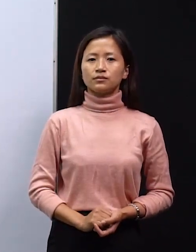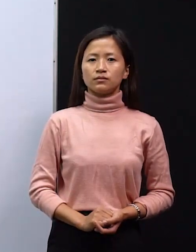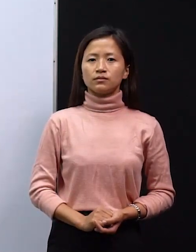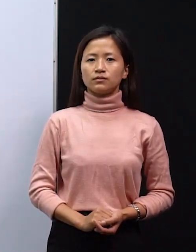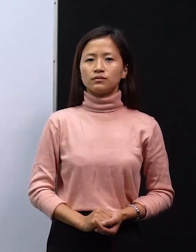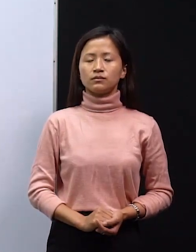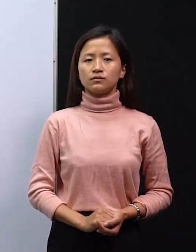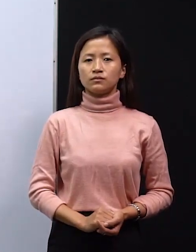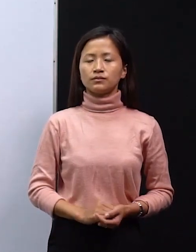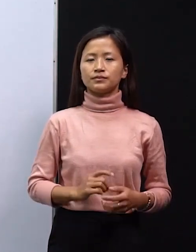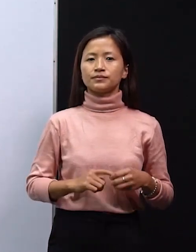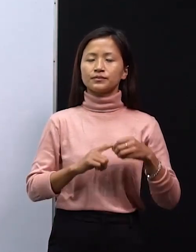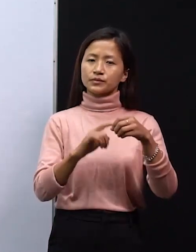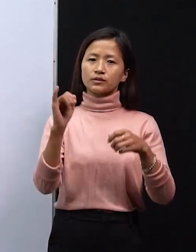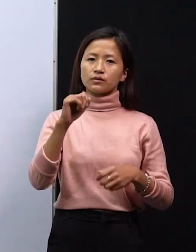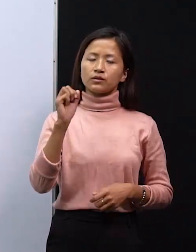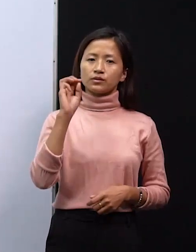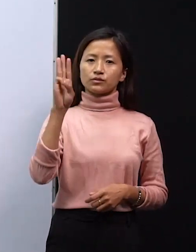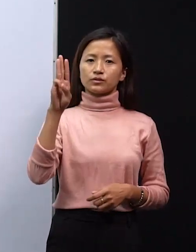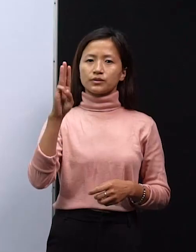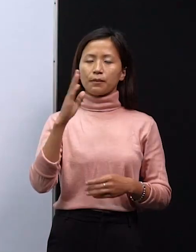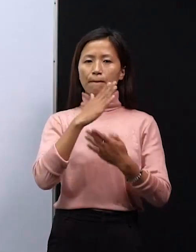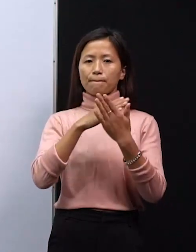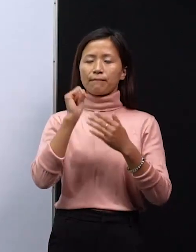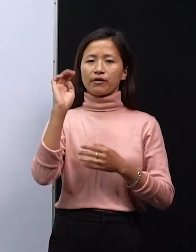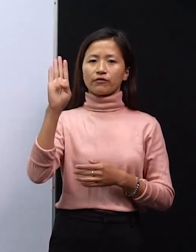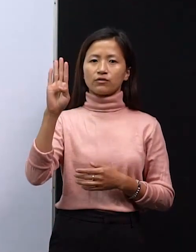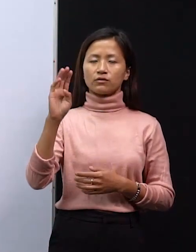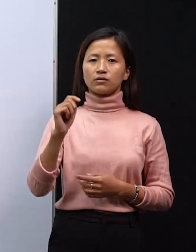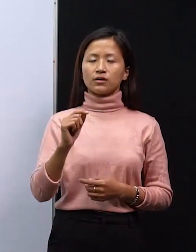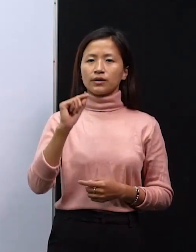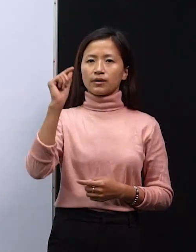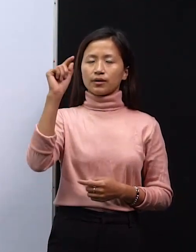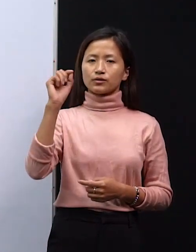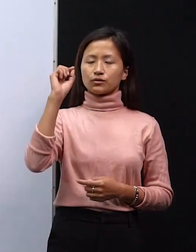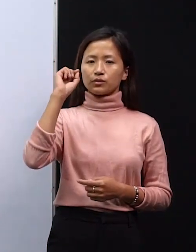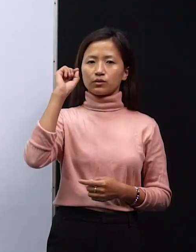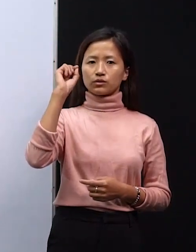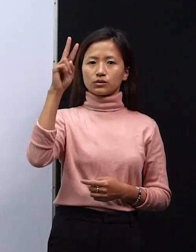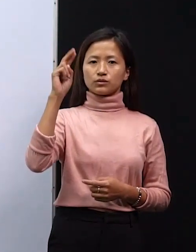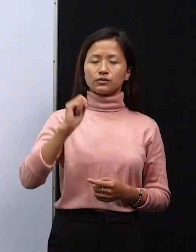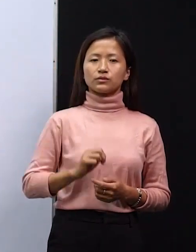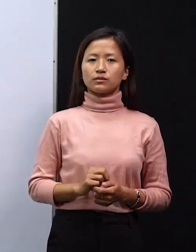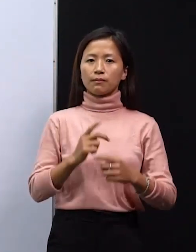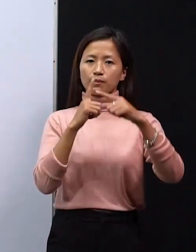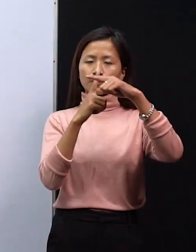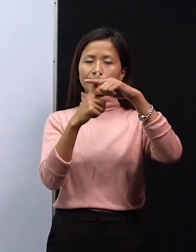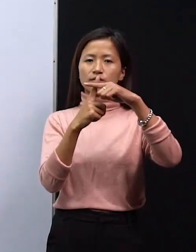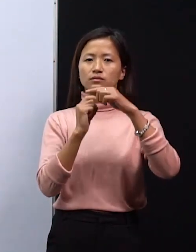So in the question it says 3 by 4 a to the power 2